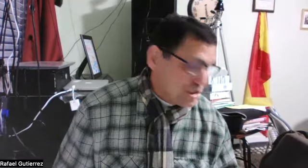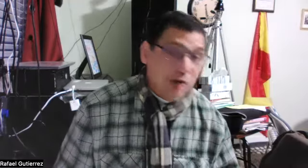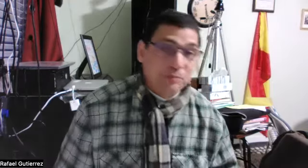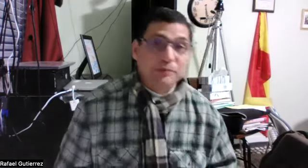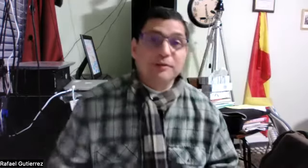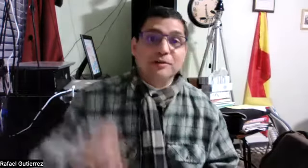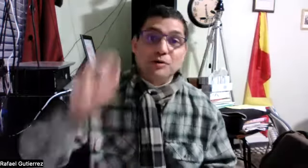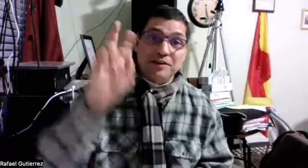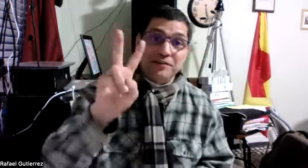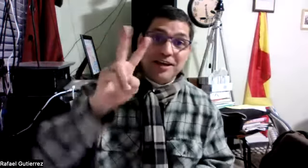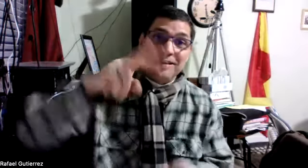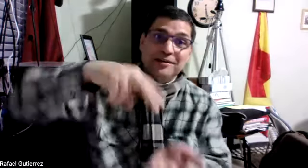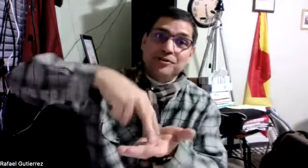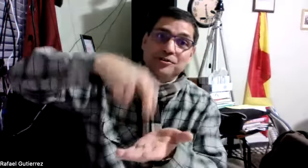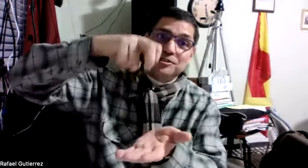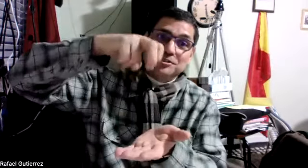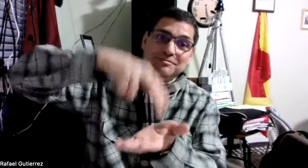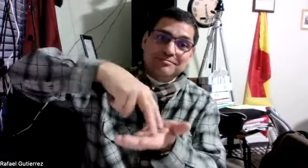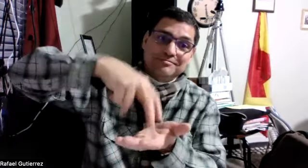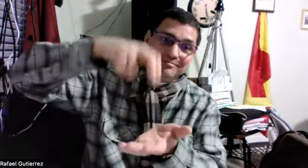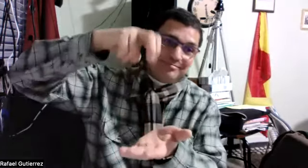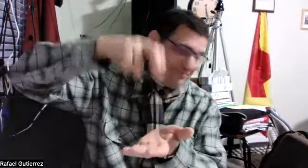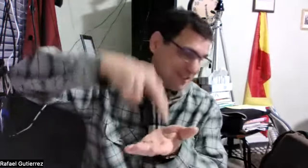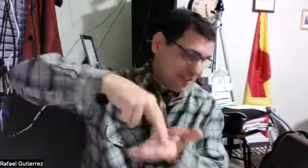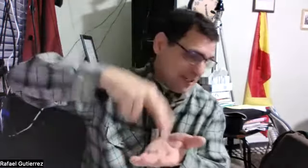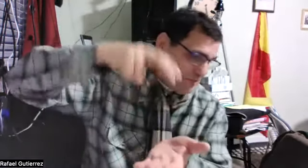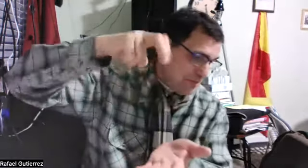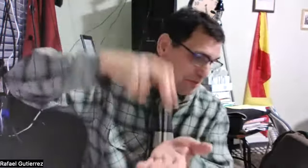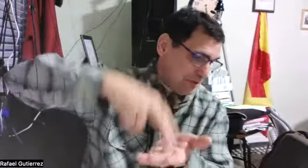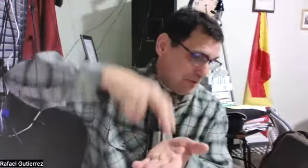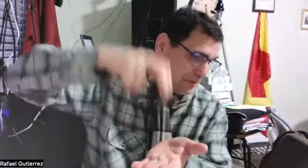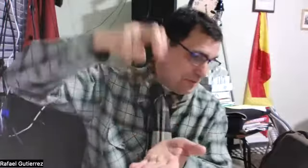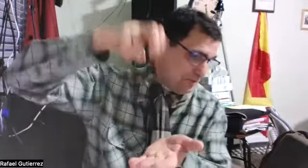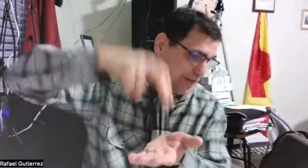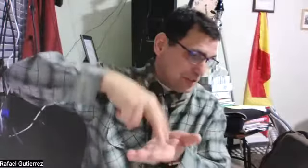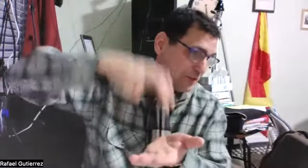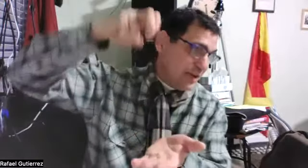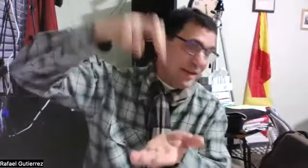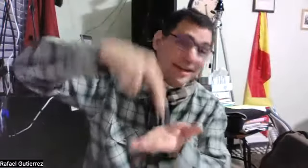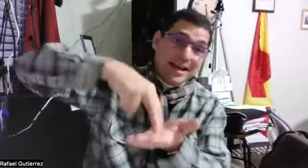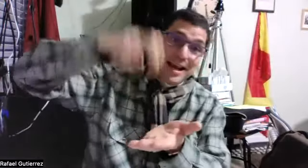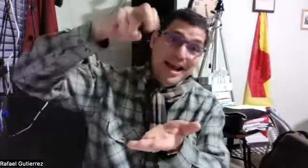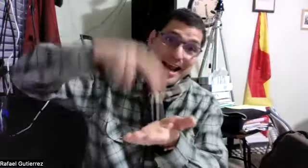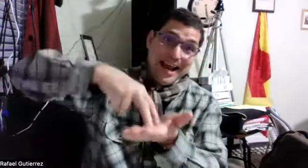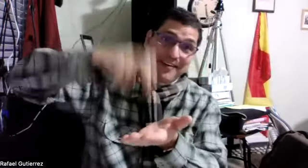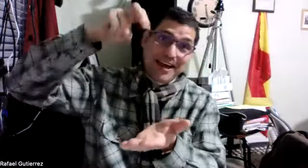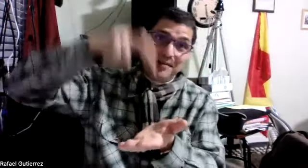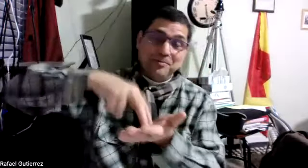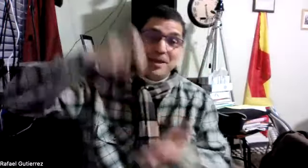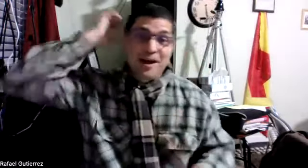jump with a V, you just, you see? You bend your V, okay? All right,